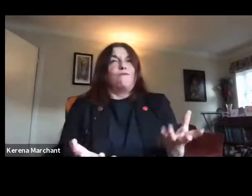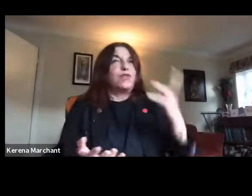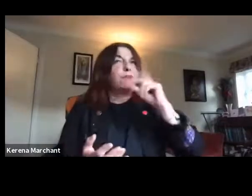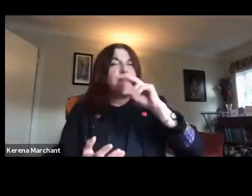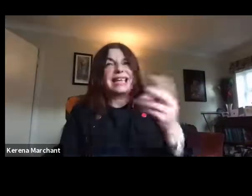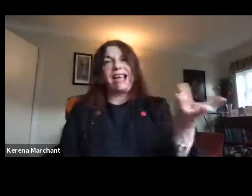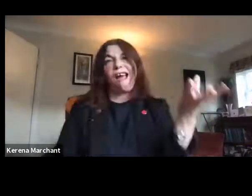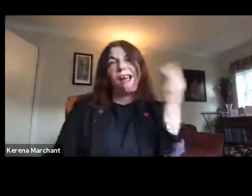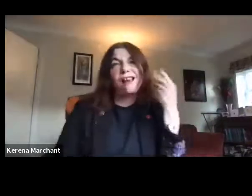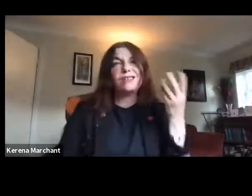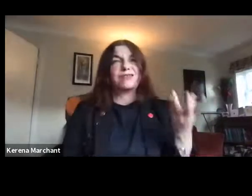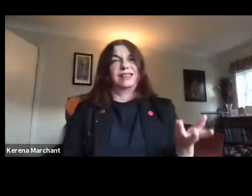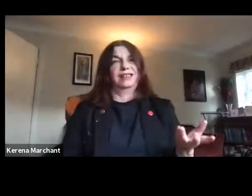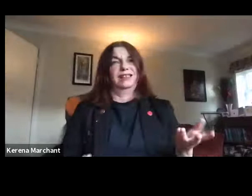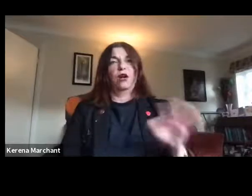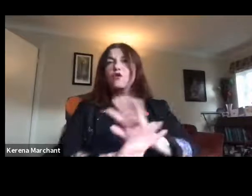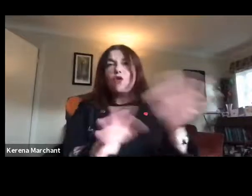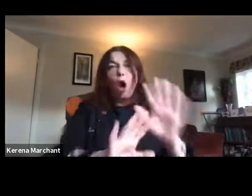that?